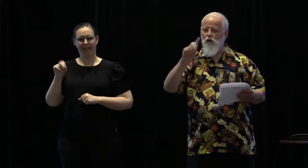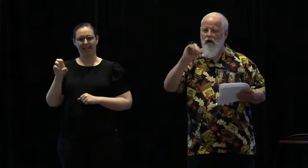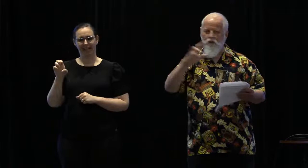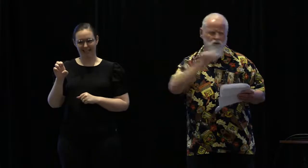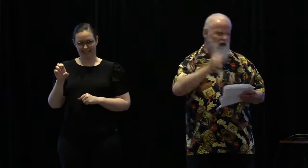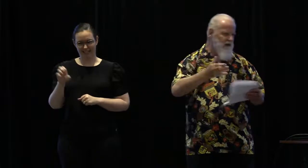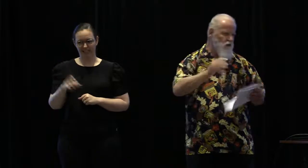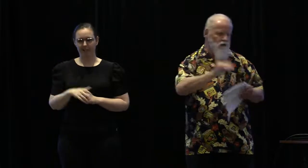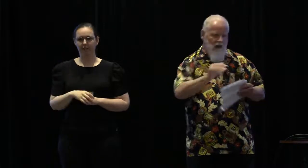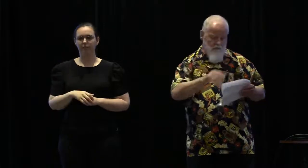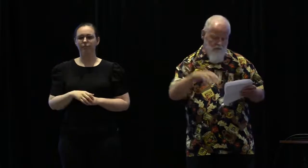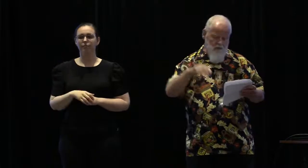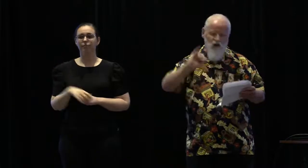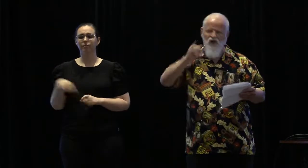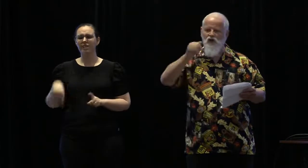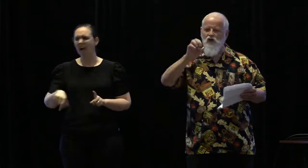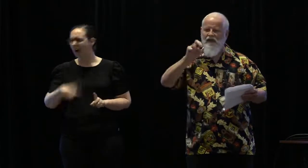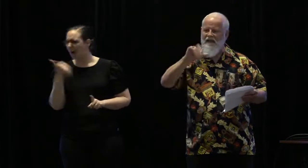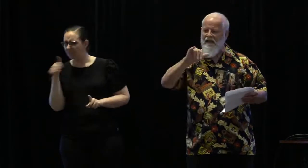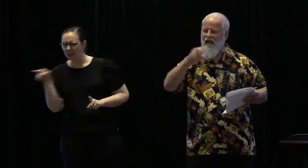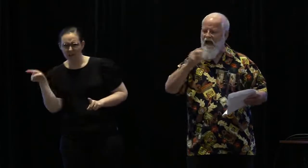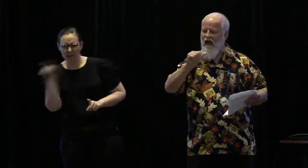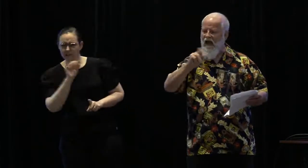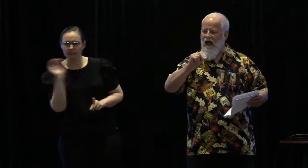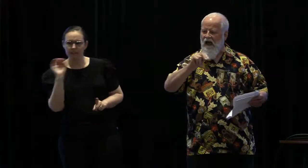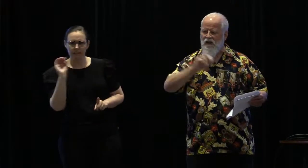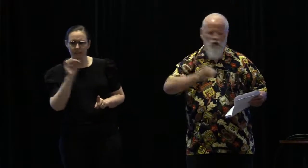And on the island, we have Tim Lee.